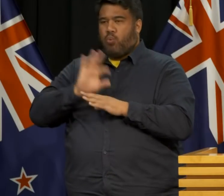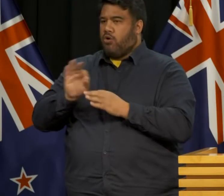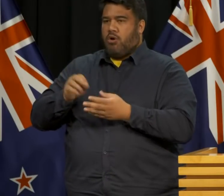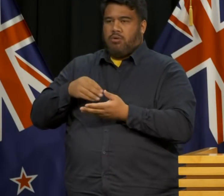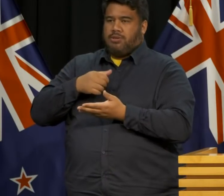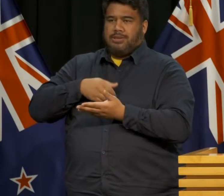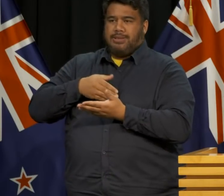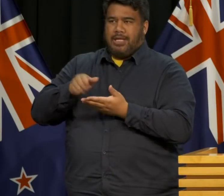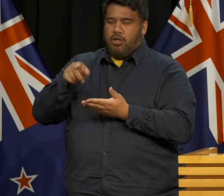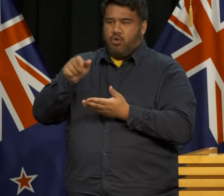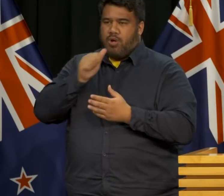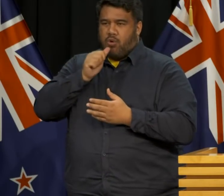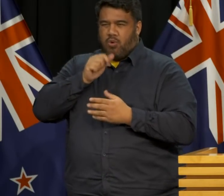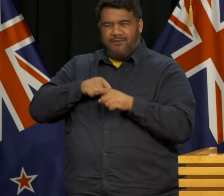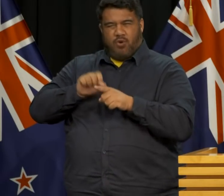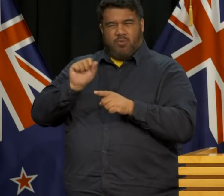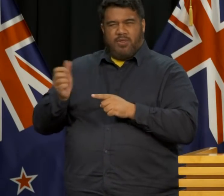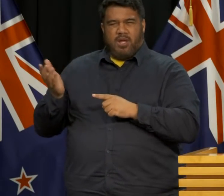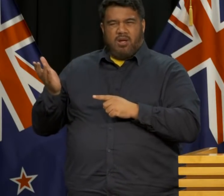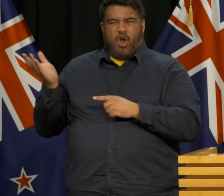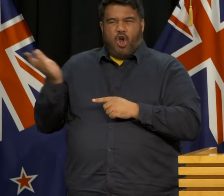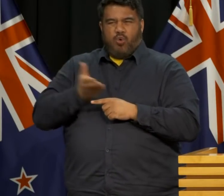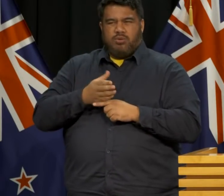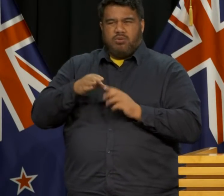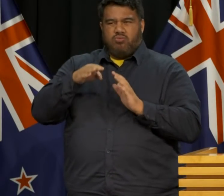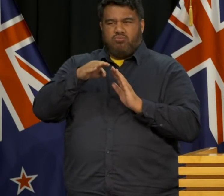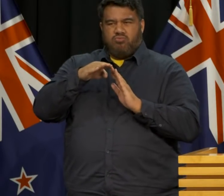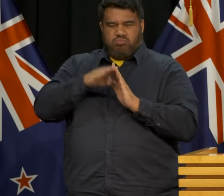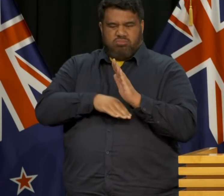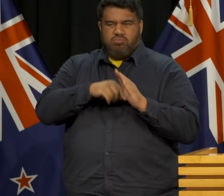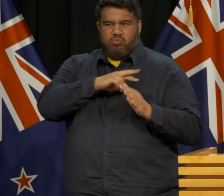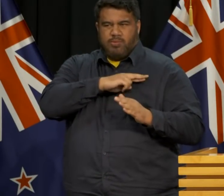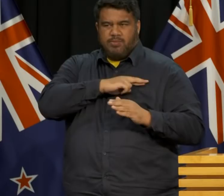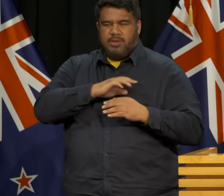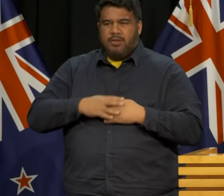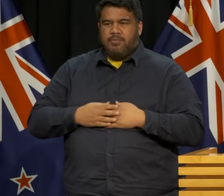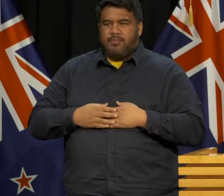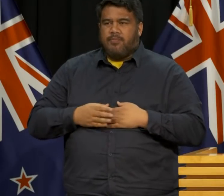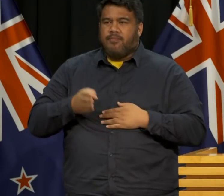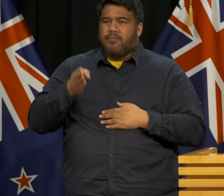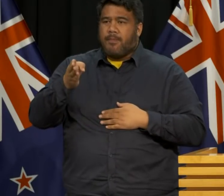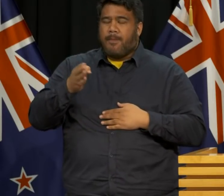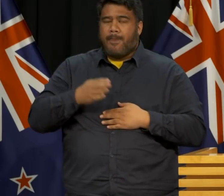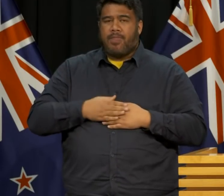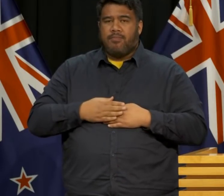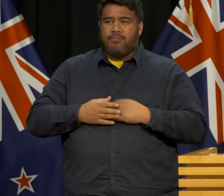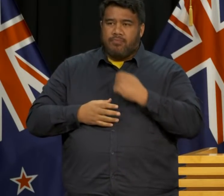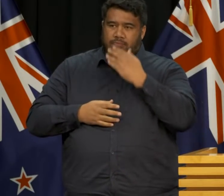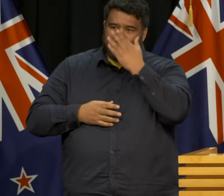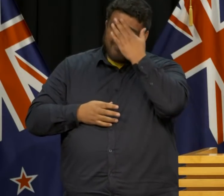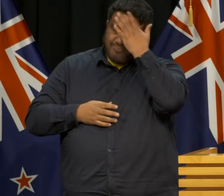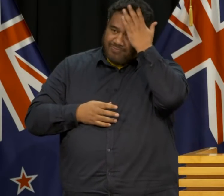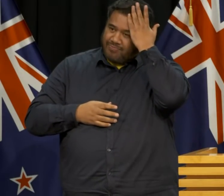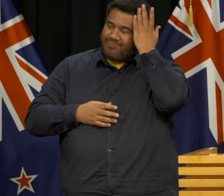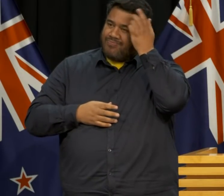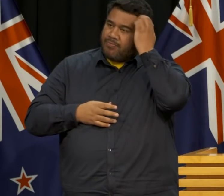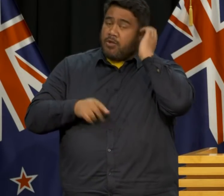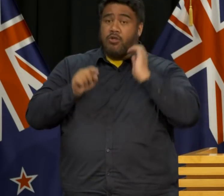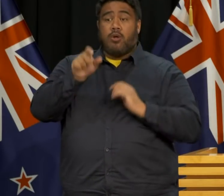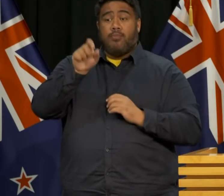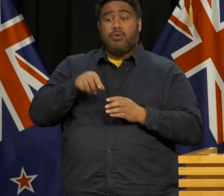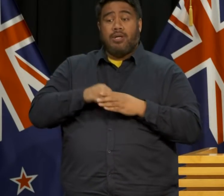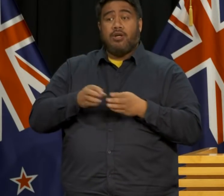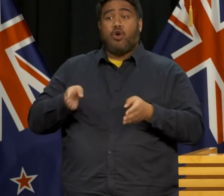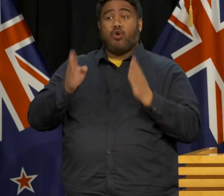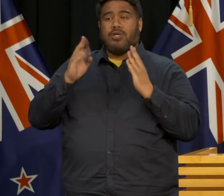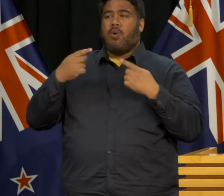host responsibility requirements. People can get alcohol and groceries delivered, right? That's